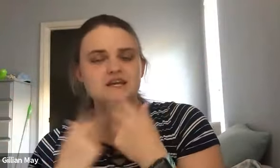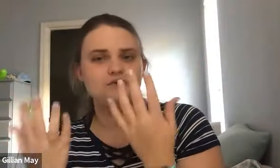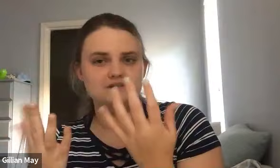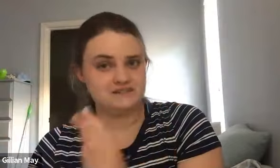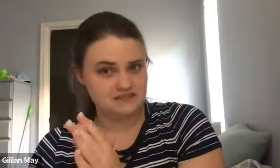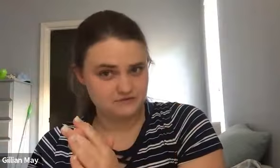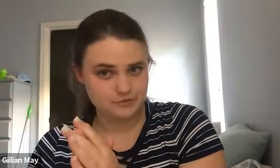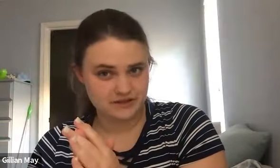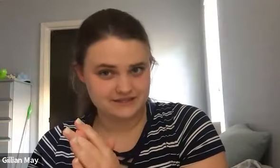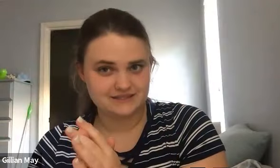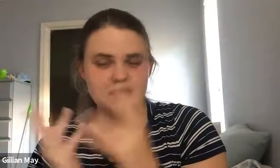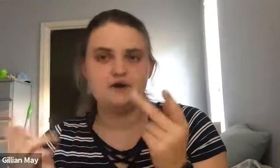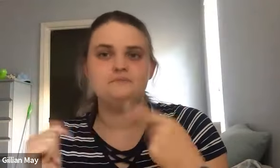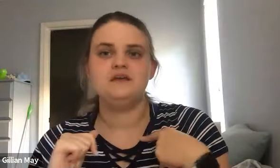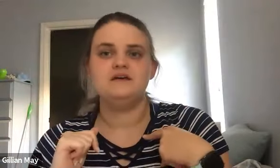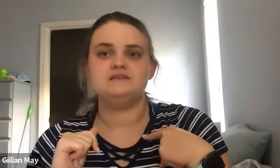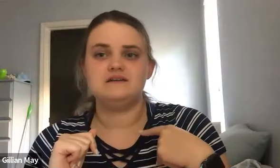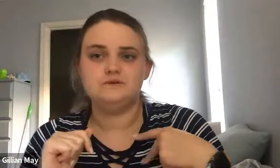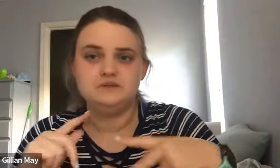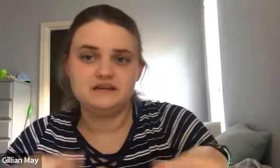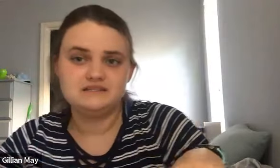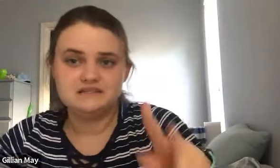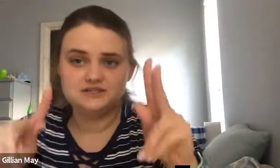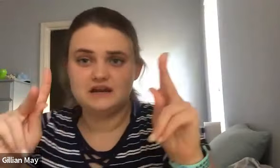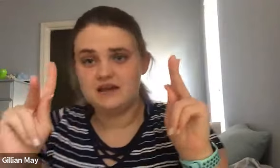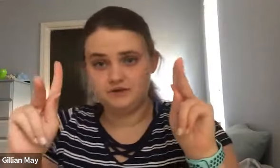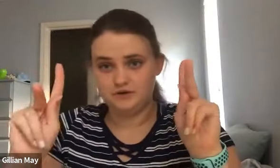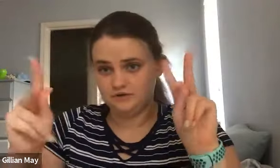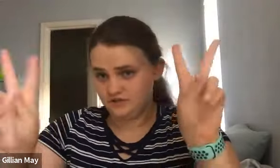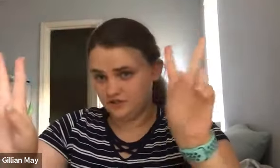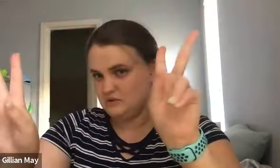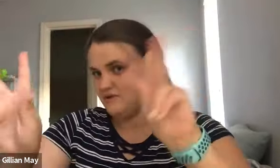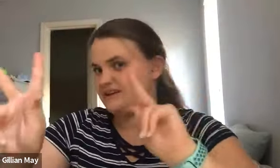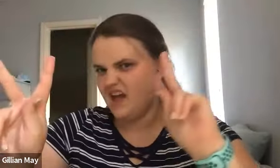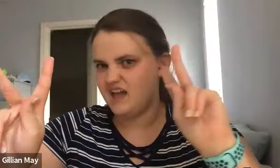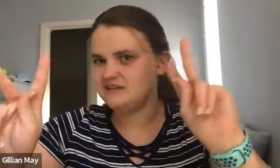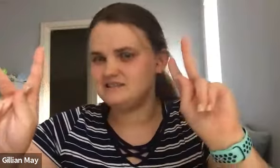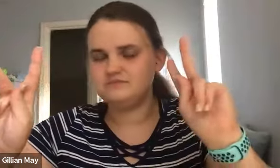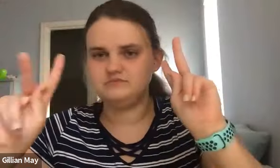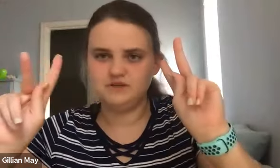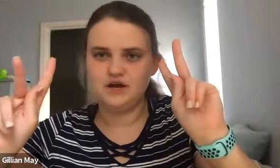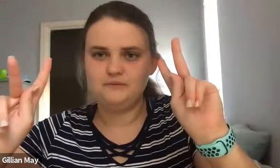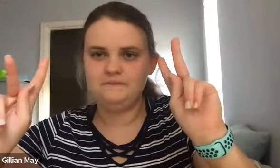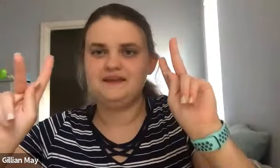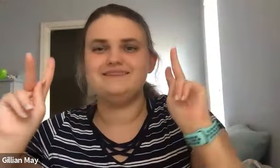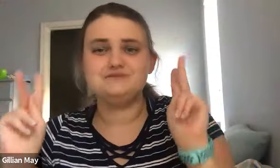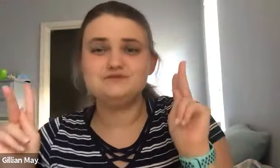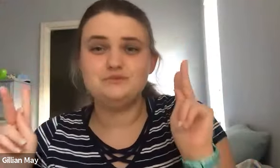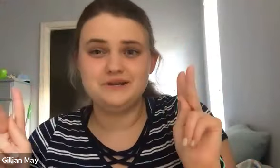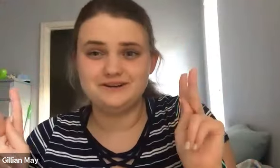of course, is the sign for place. Now, the sign for place is you're going to have your 2 Ks, and this one's weird.